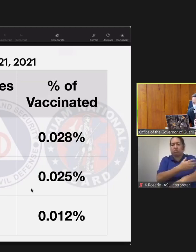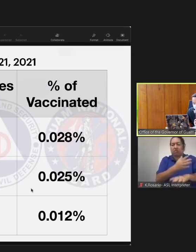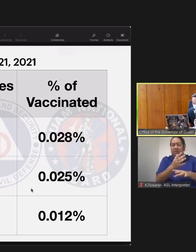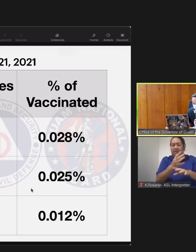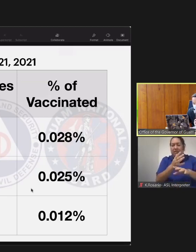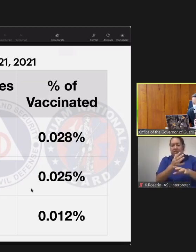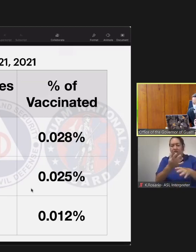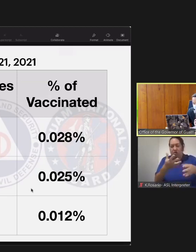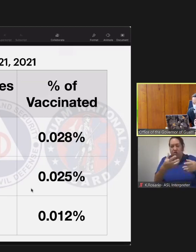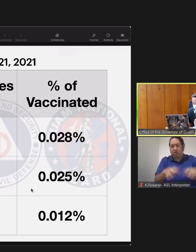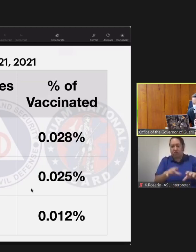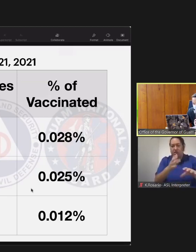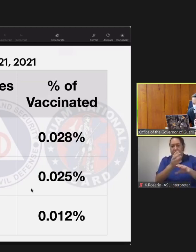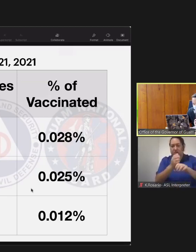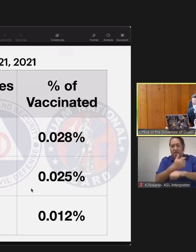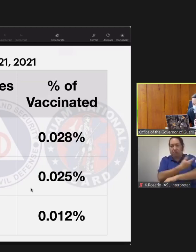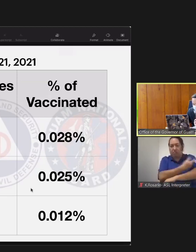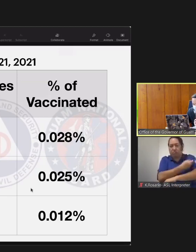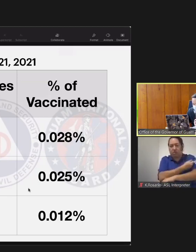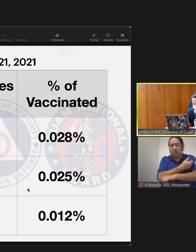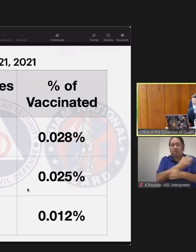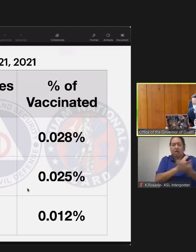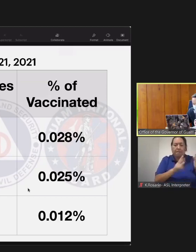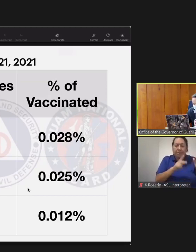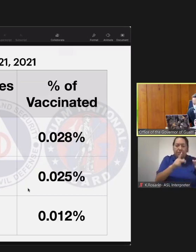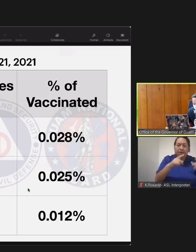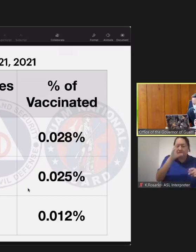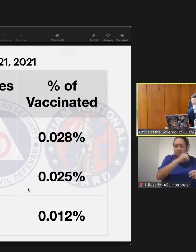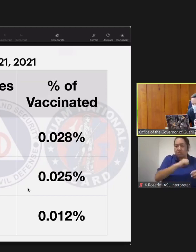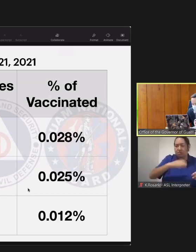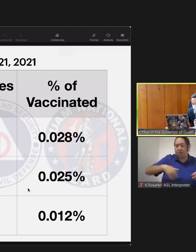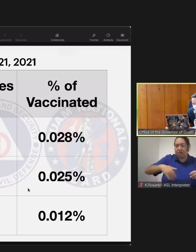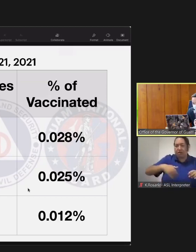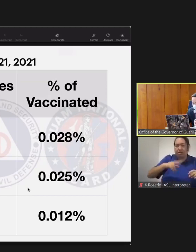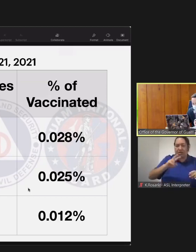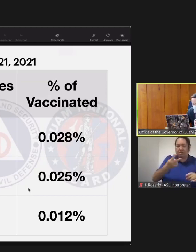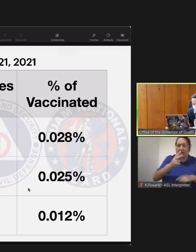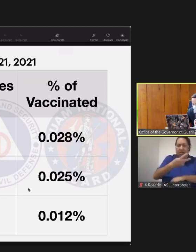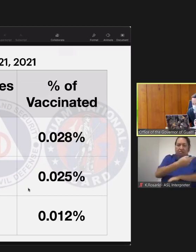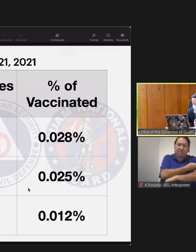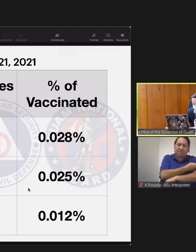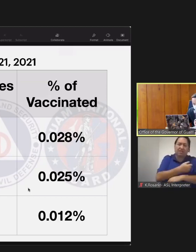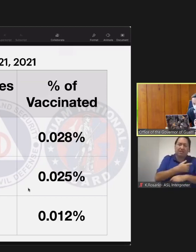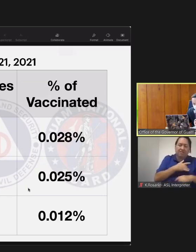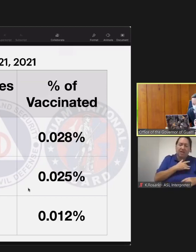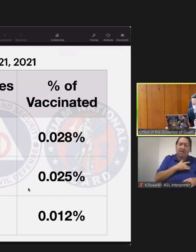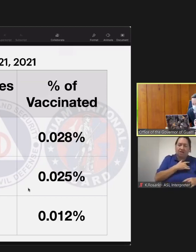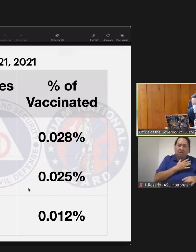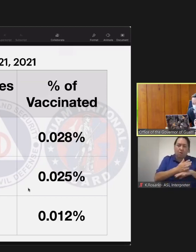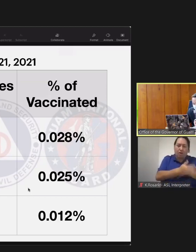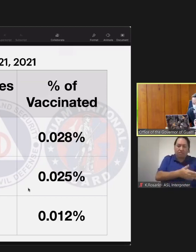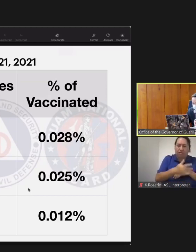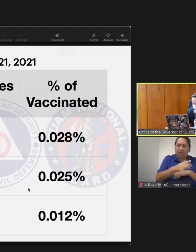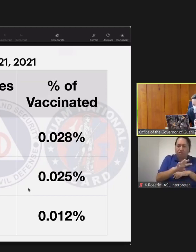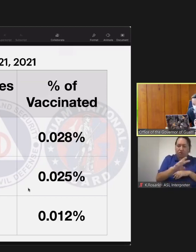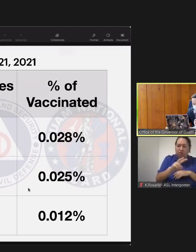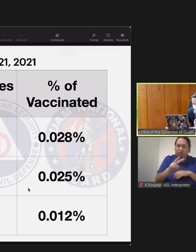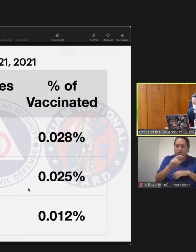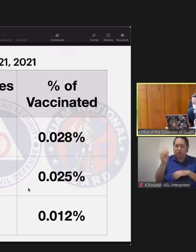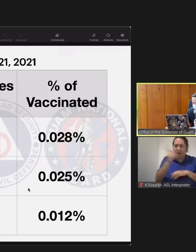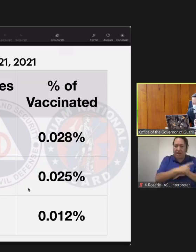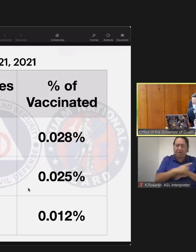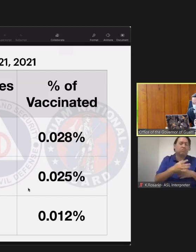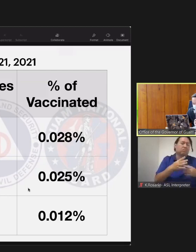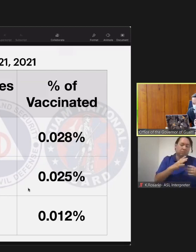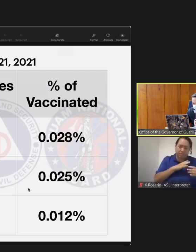there's a lot of people who still have not gotten their second dose. And even if you feel like you're very overdue, even past 42 days, still come out and get